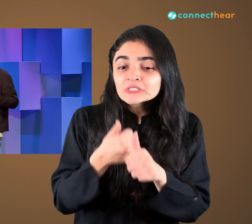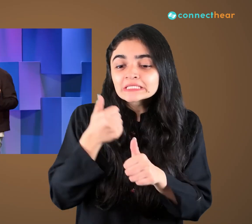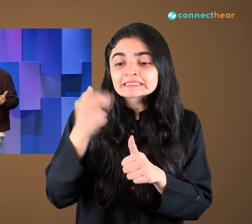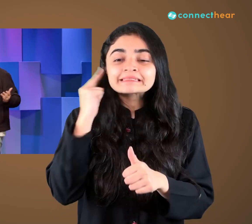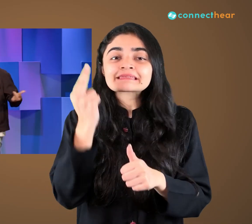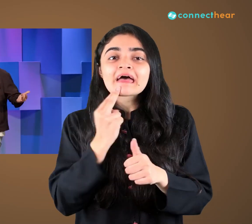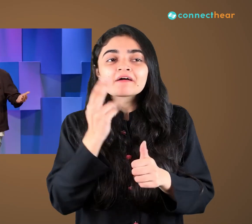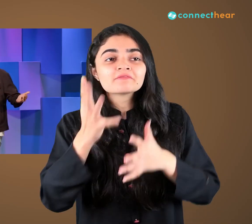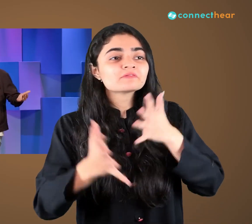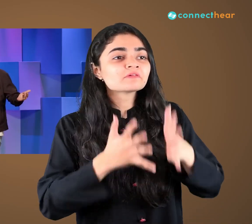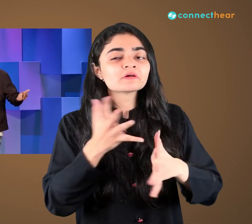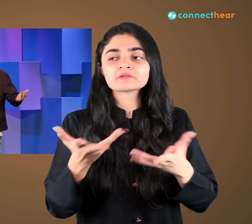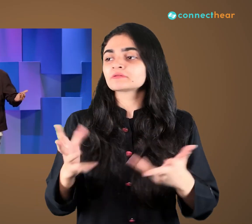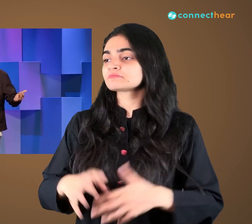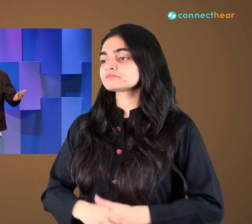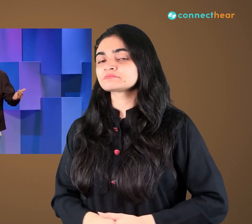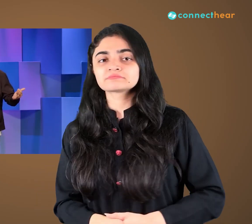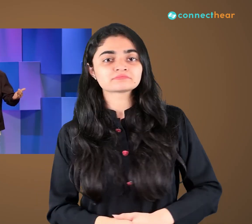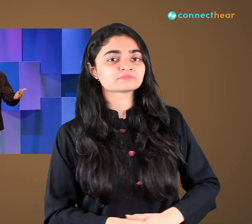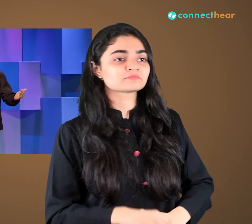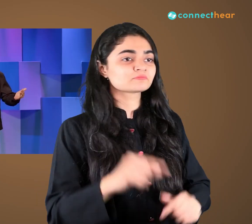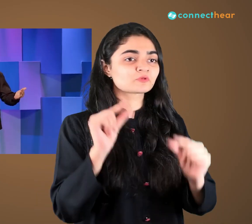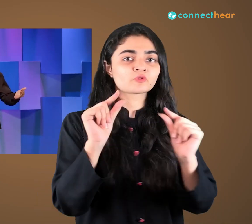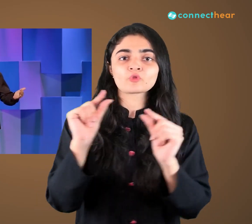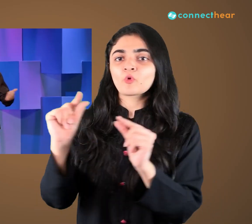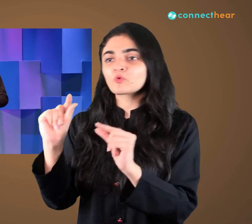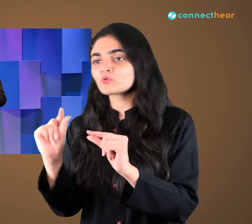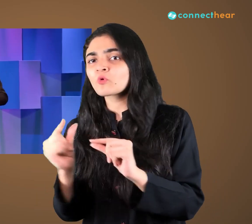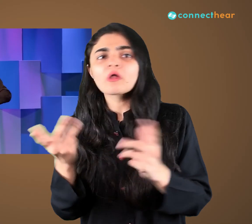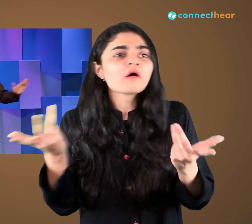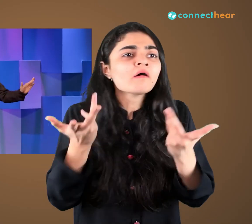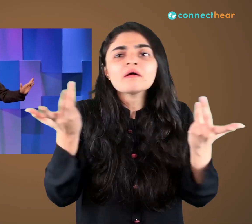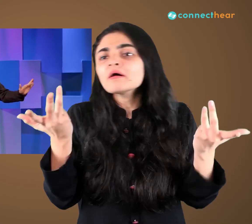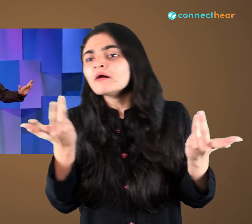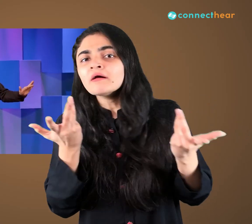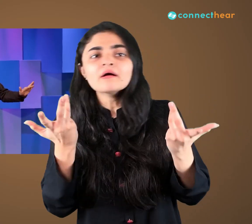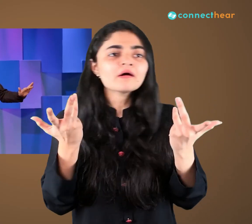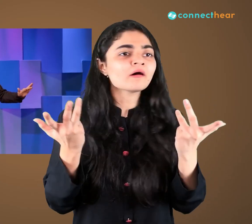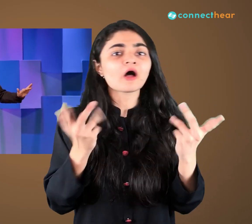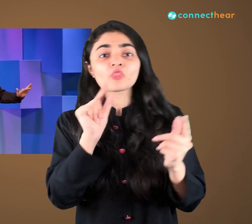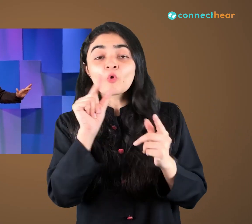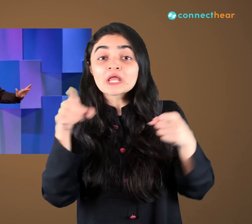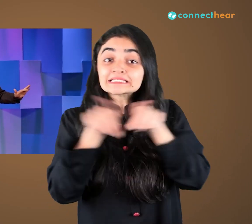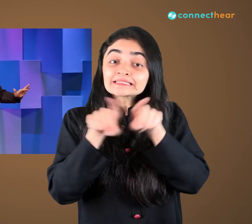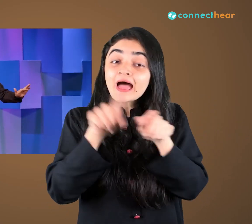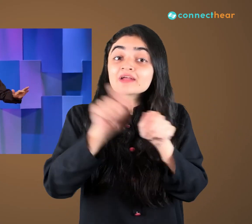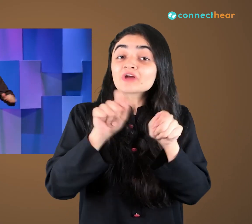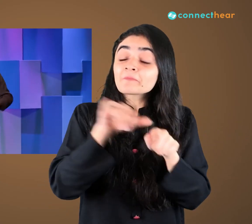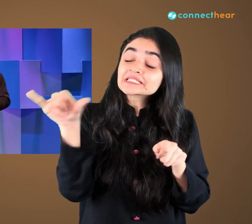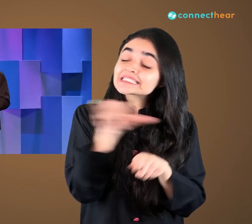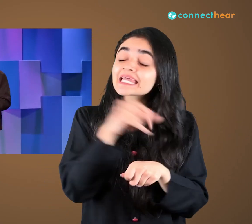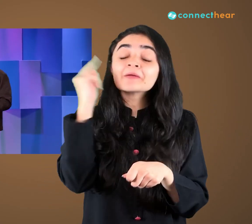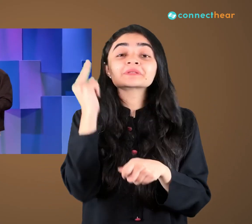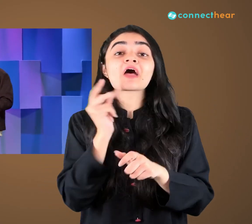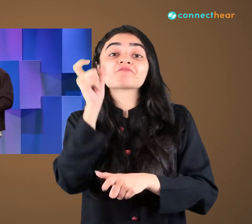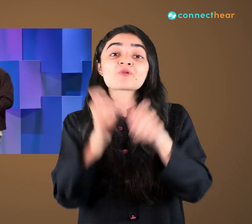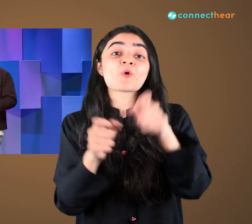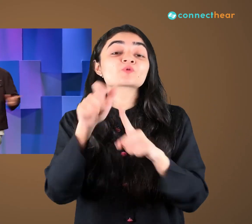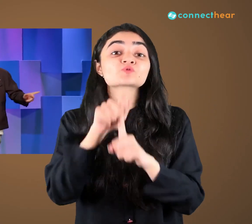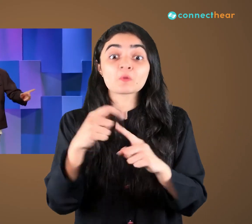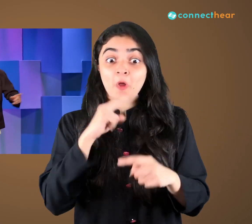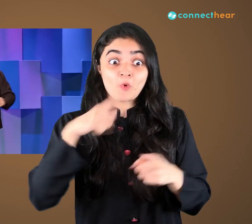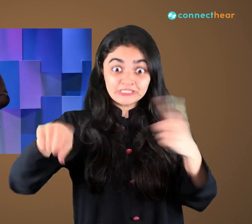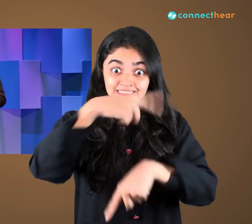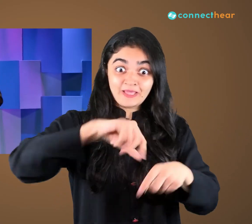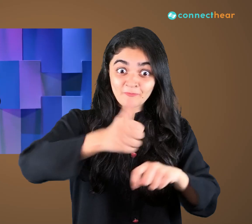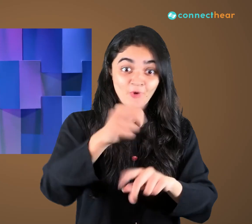You got to use the deaf accent. You just got to do it. Listen, I know it's wrong. I'm not telling you